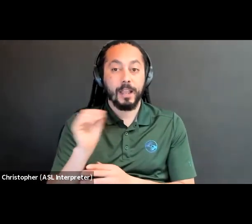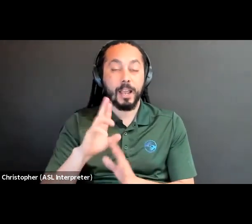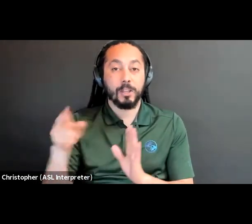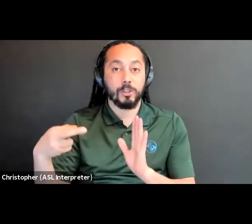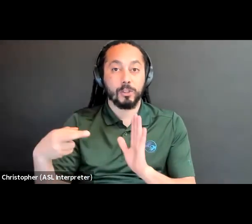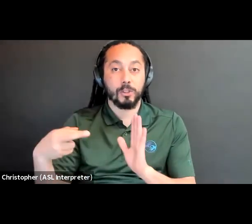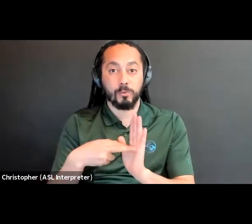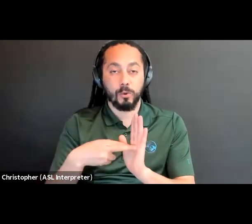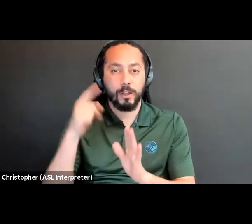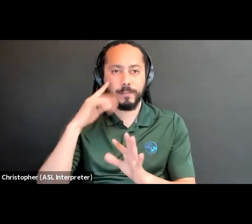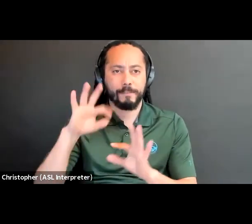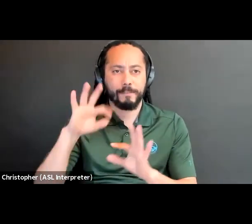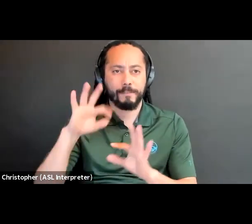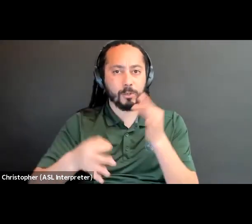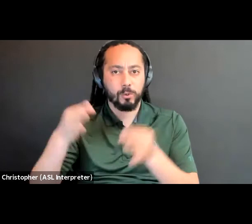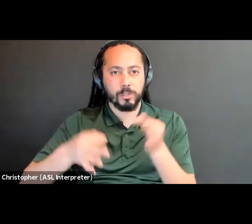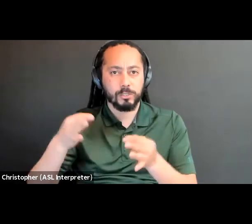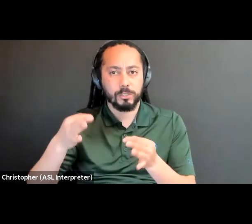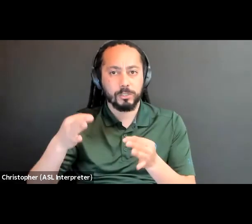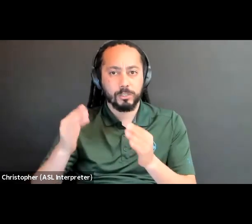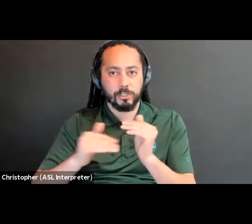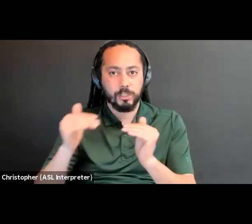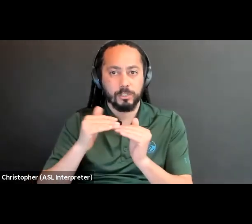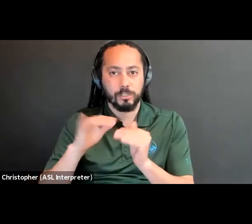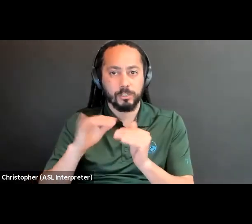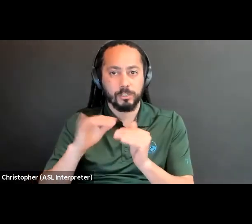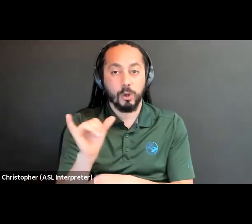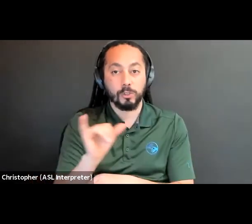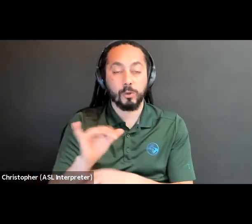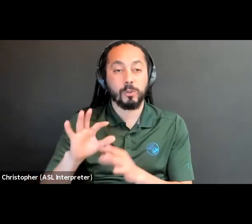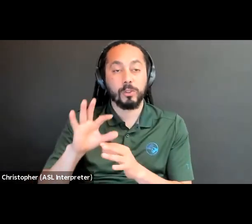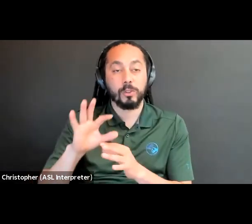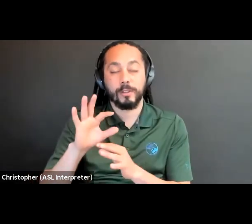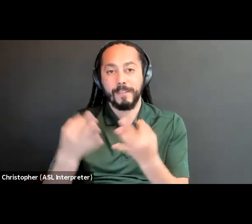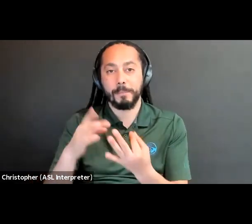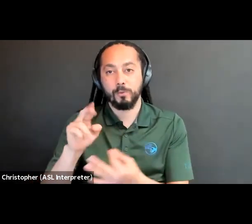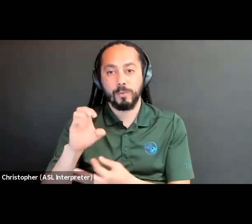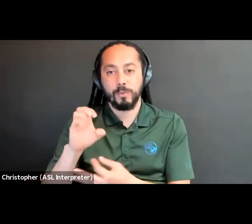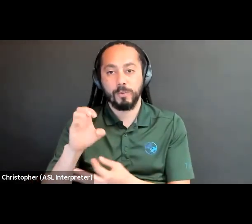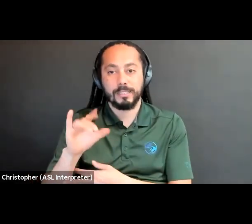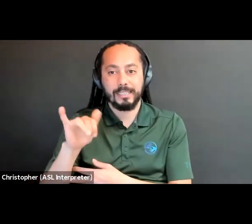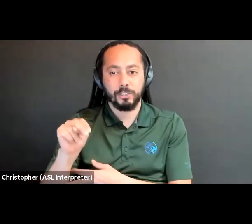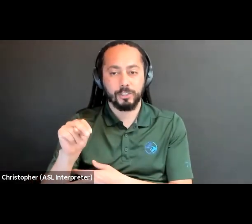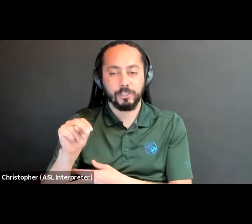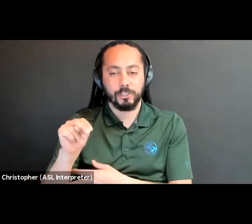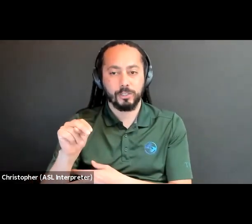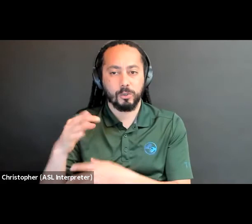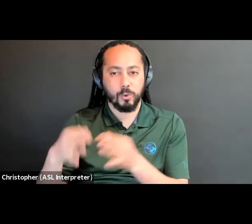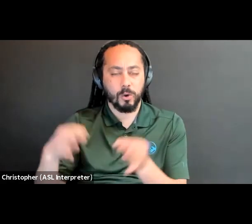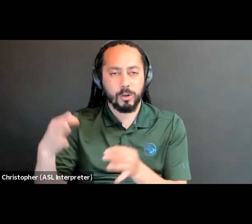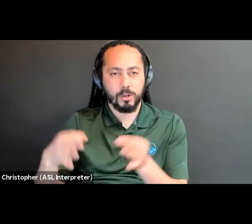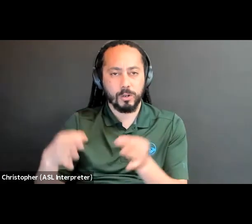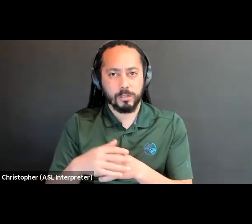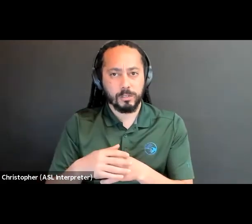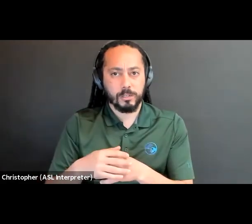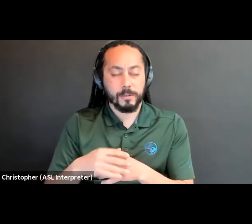Court Judges, and also the Association of Family and Conciliation Courts. We we are assuming for purposes of